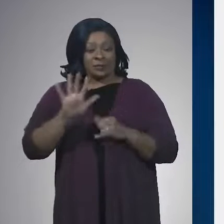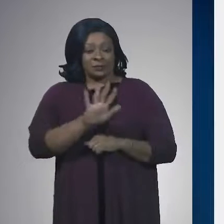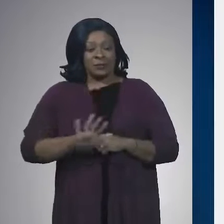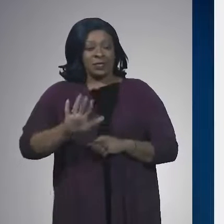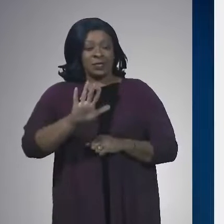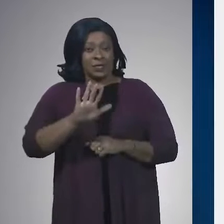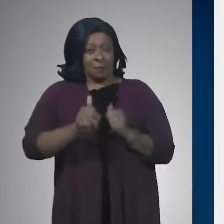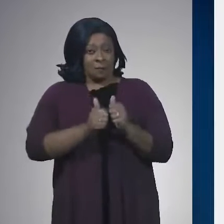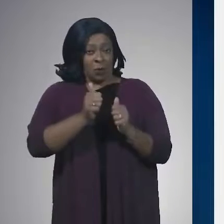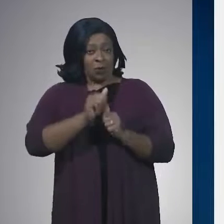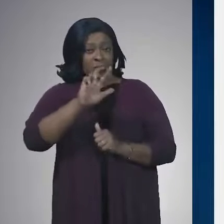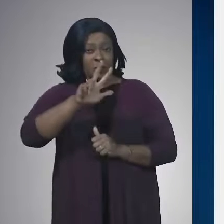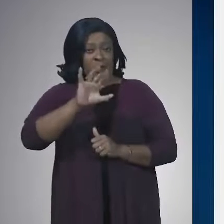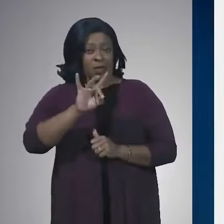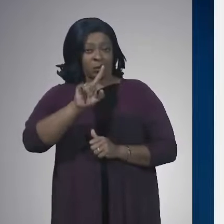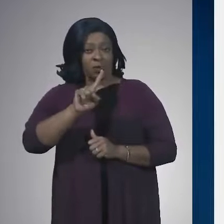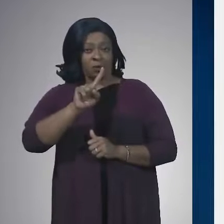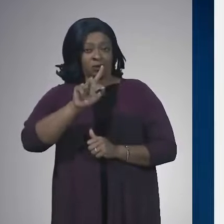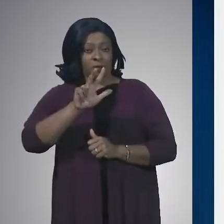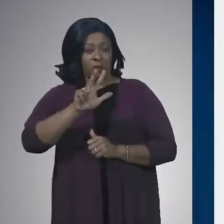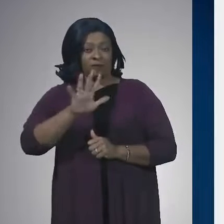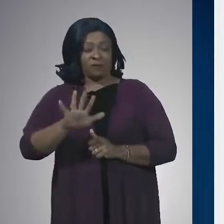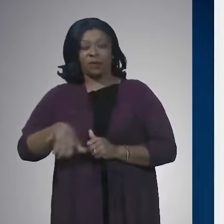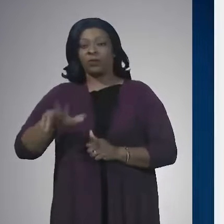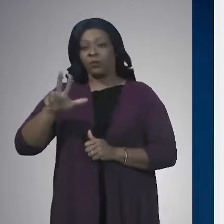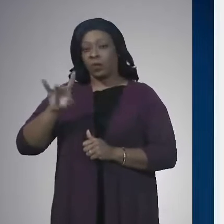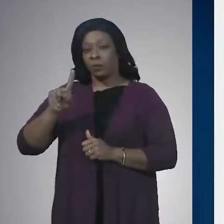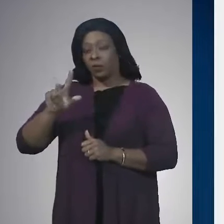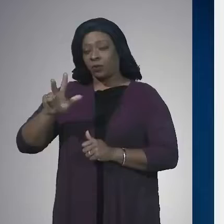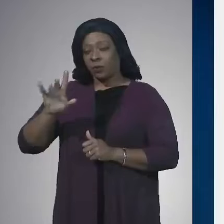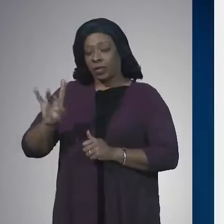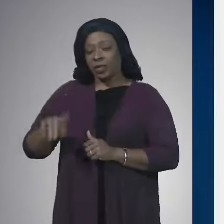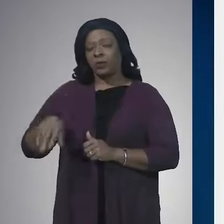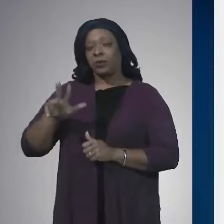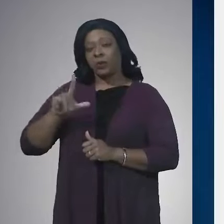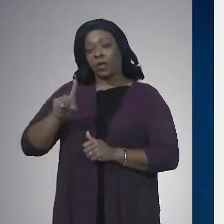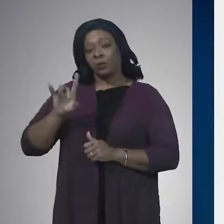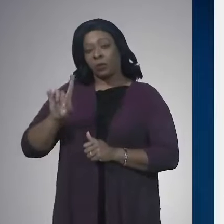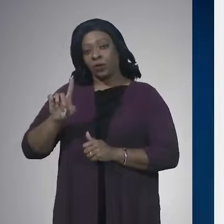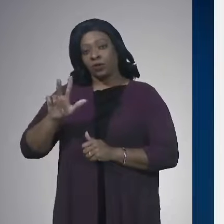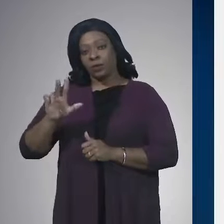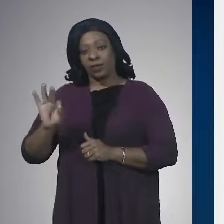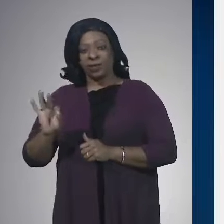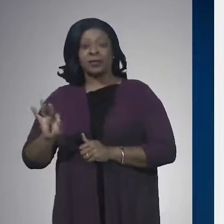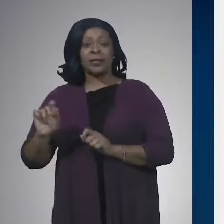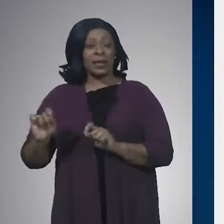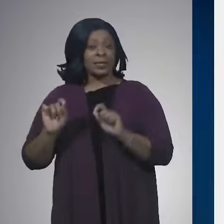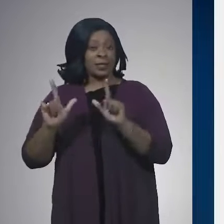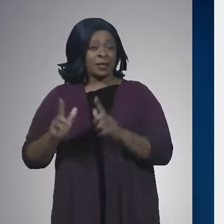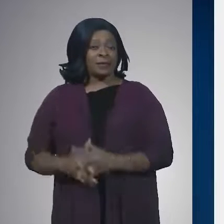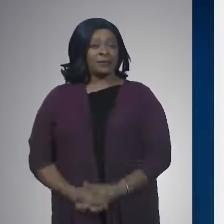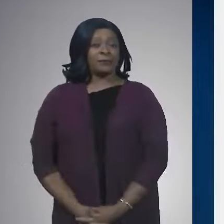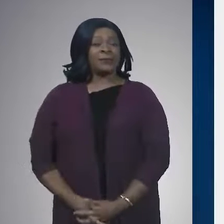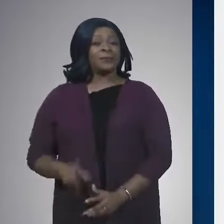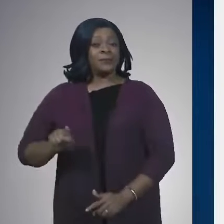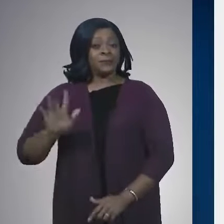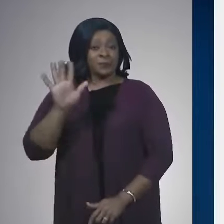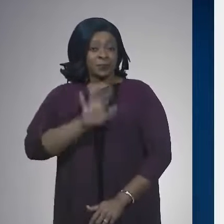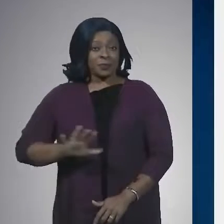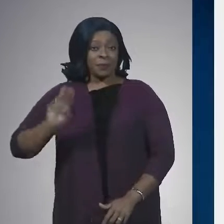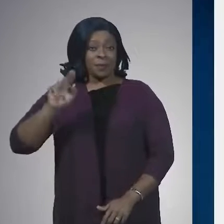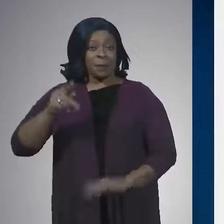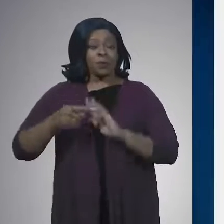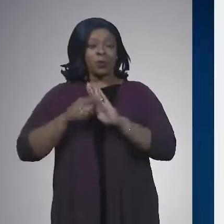codes 38135, 38138, and 38139. Next slide. And this map shows